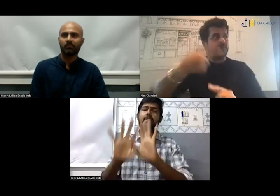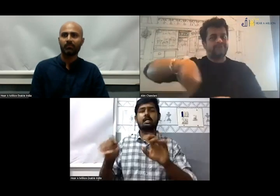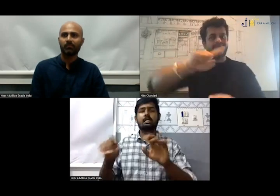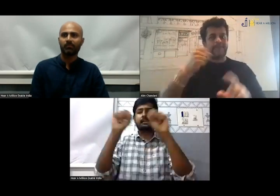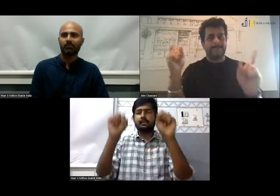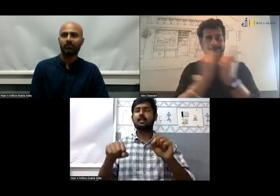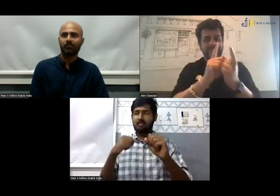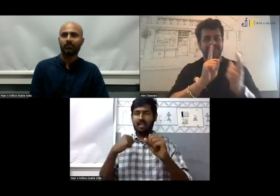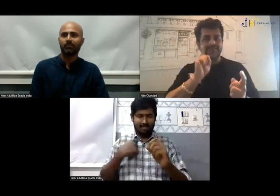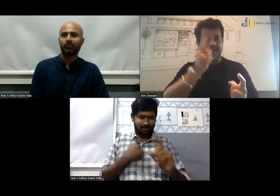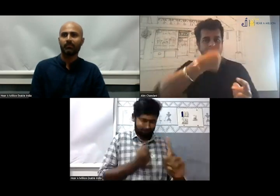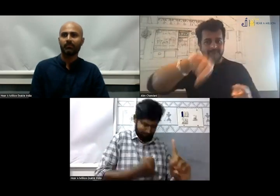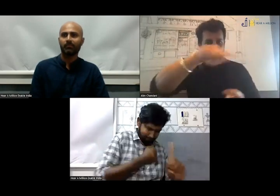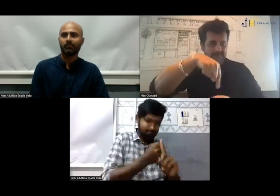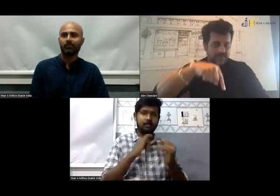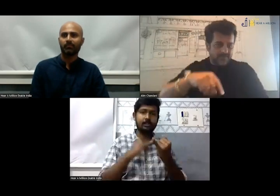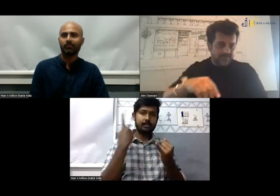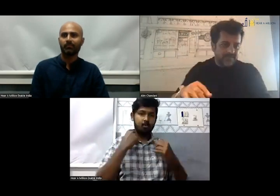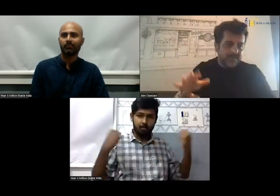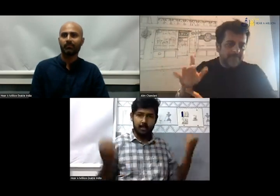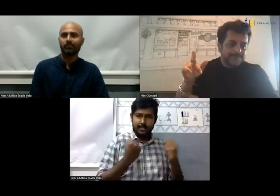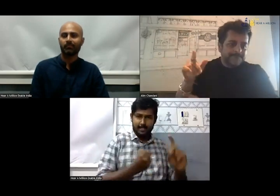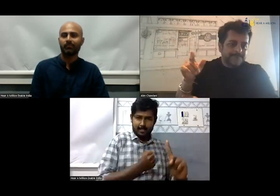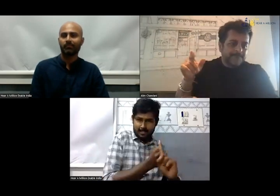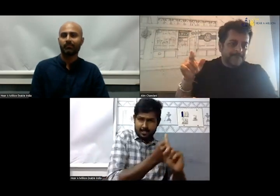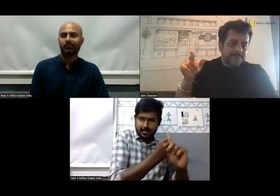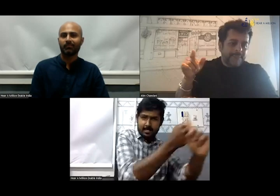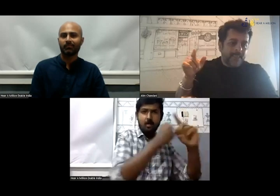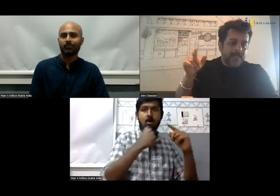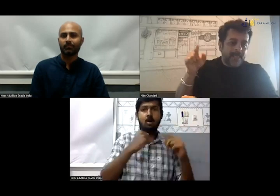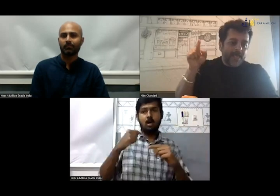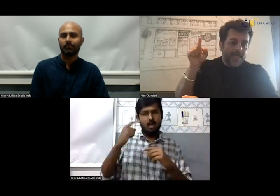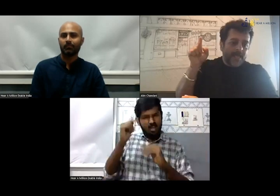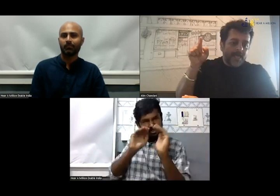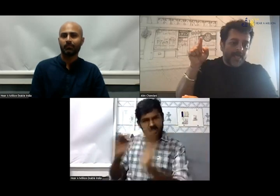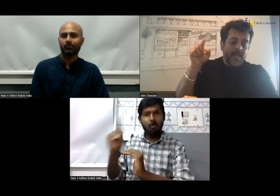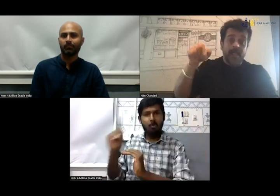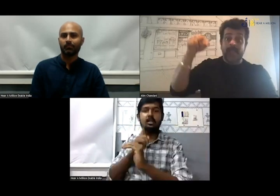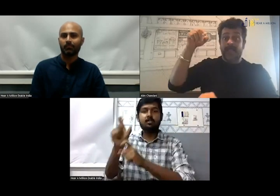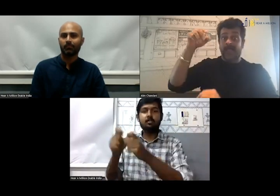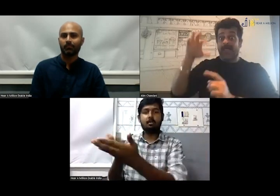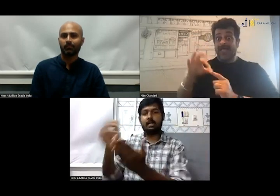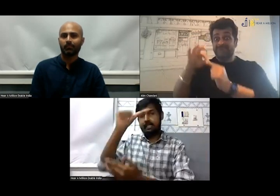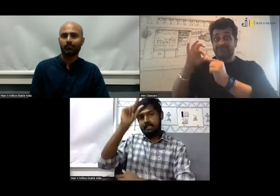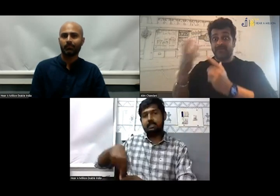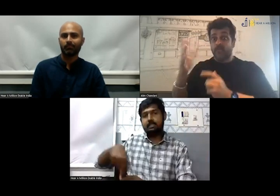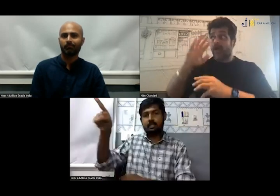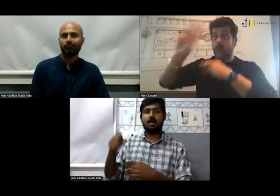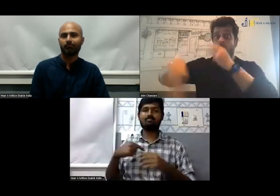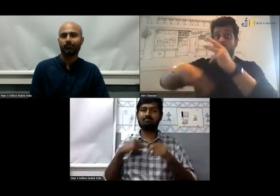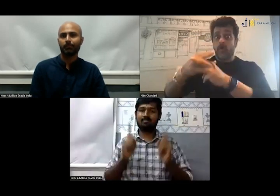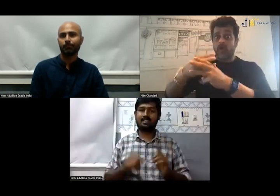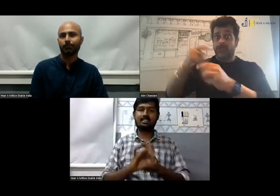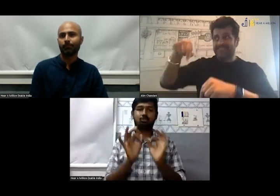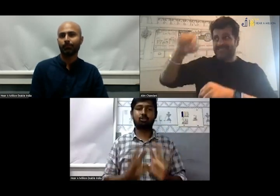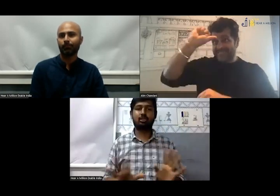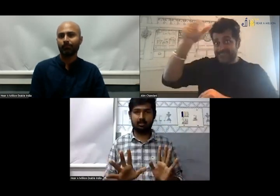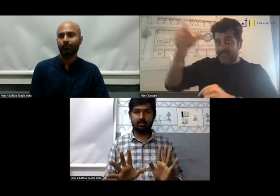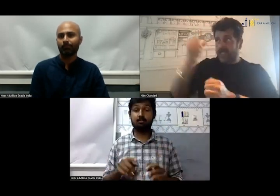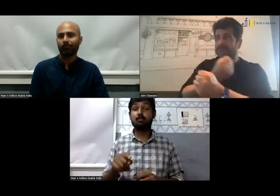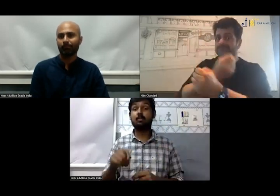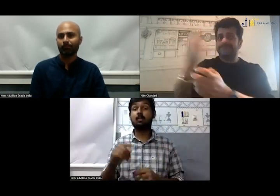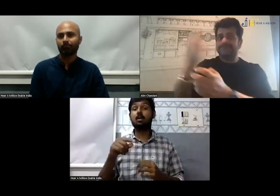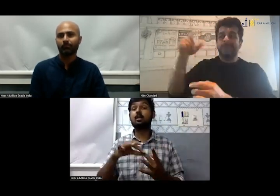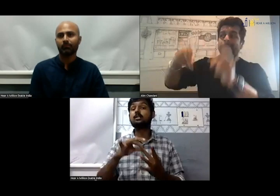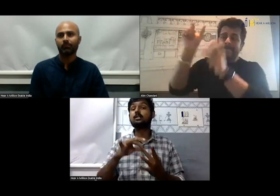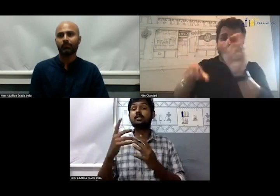are ready with justice and we have to provide the justice to our deaf community. So